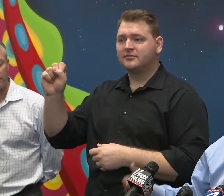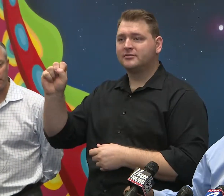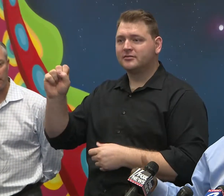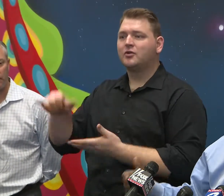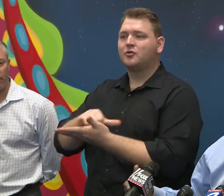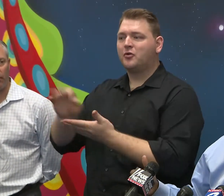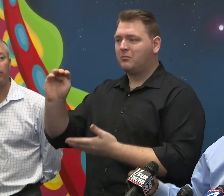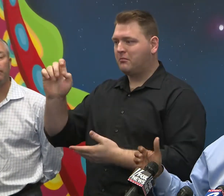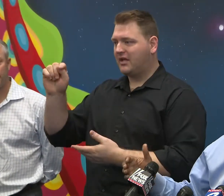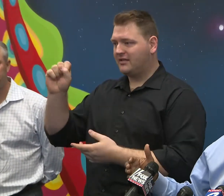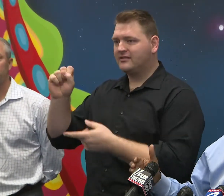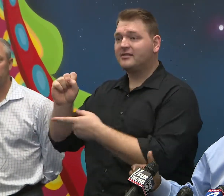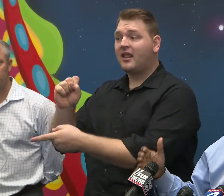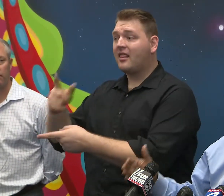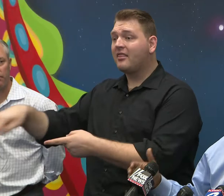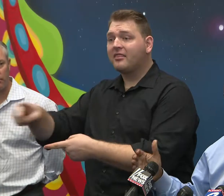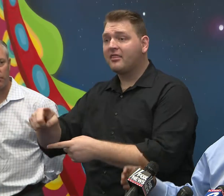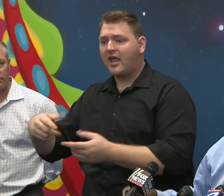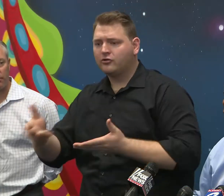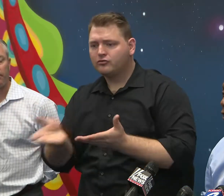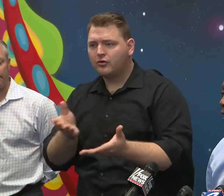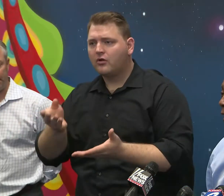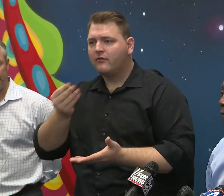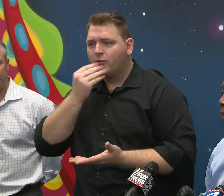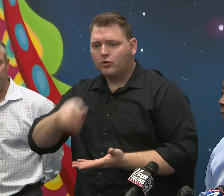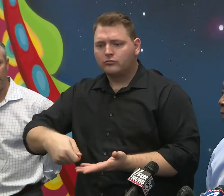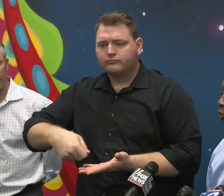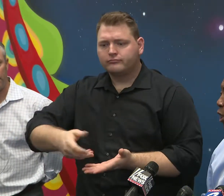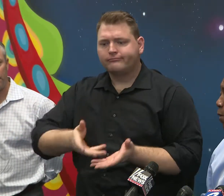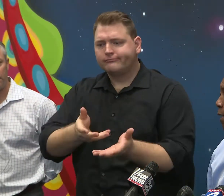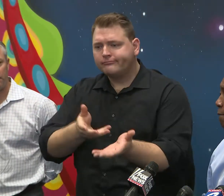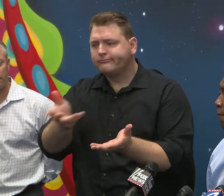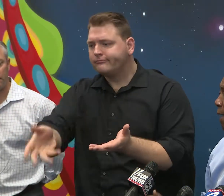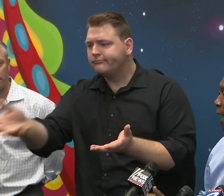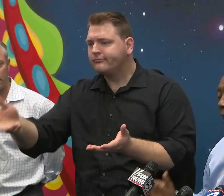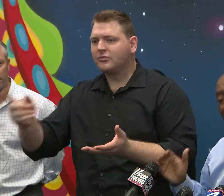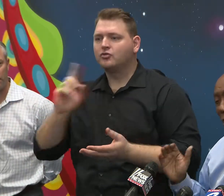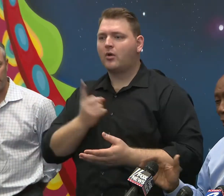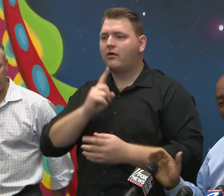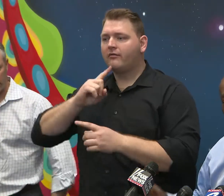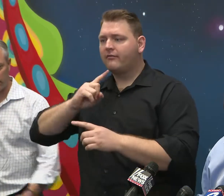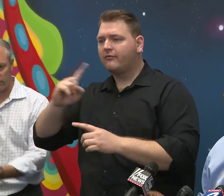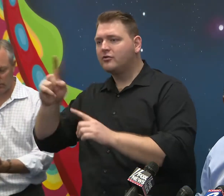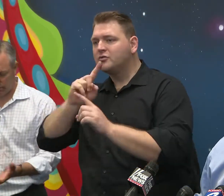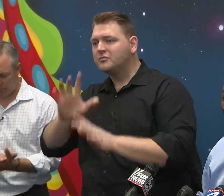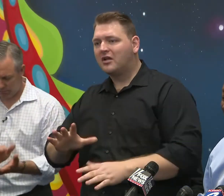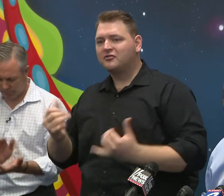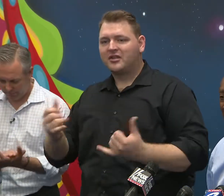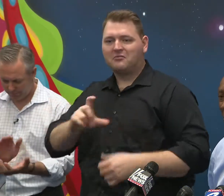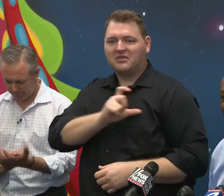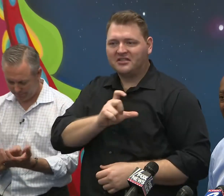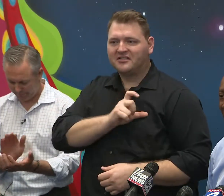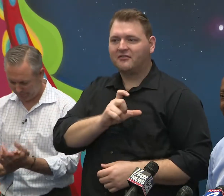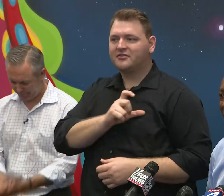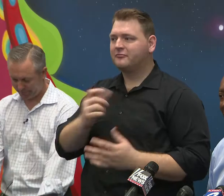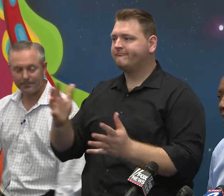were serving food to the police officers, our first responders today. And so I certainly, yeah.